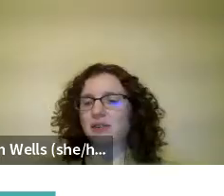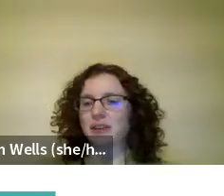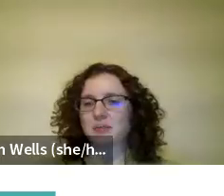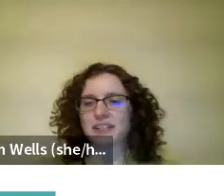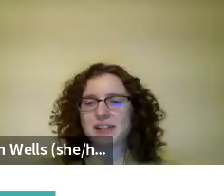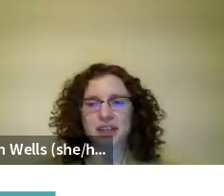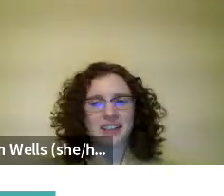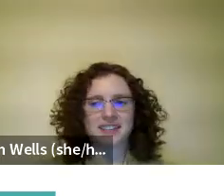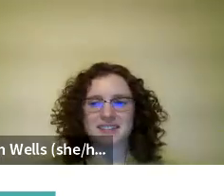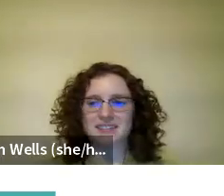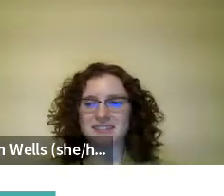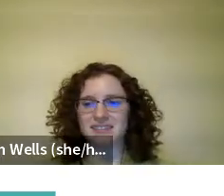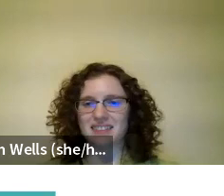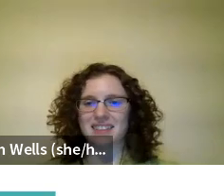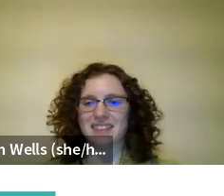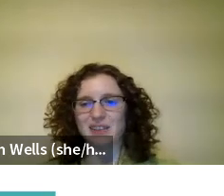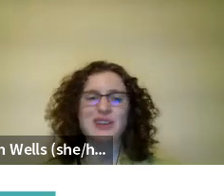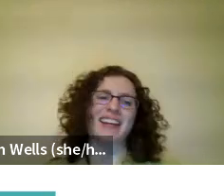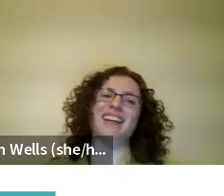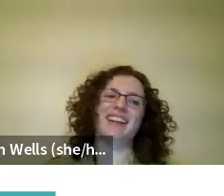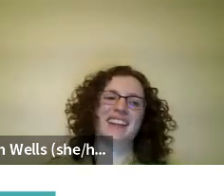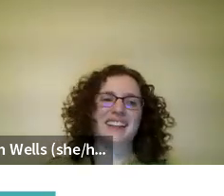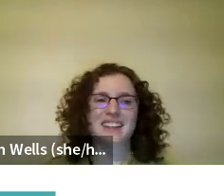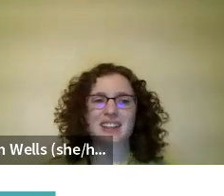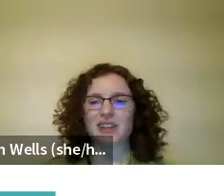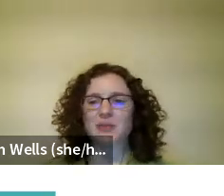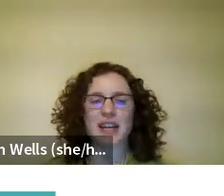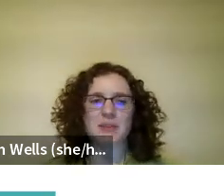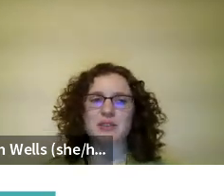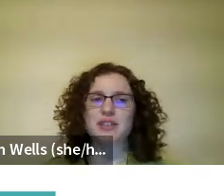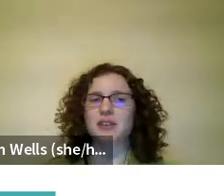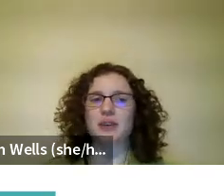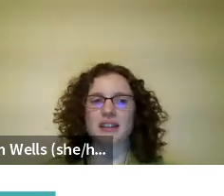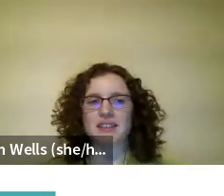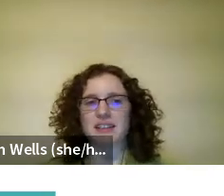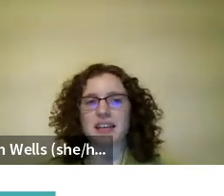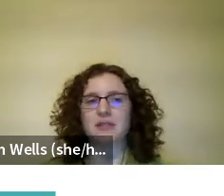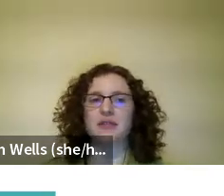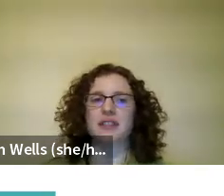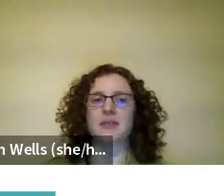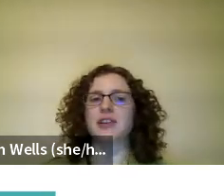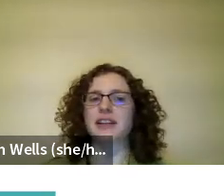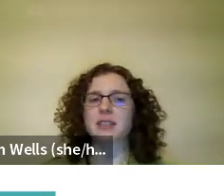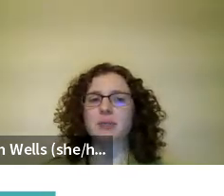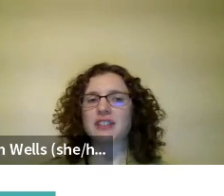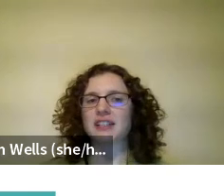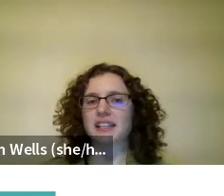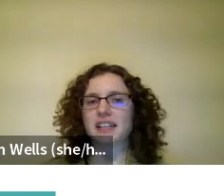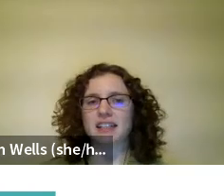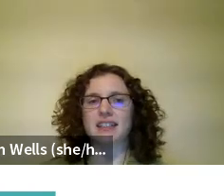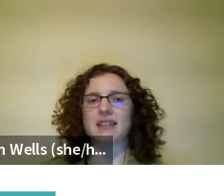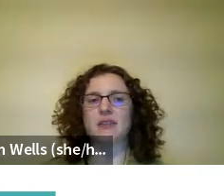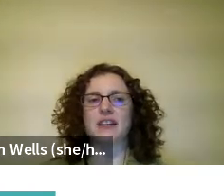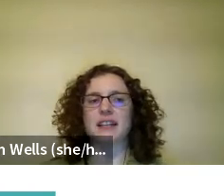Hello, is everyone able to hear me? Okay. My name is Kristen Wells, and I have lived experience